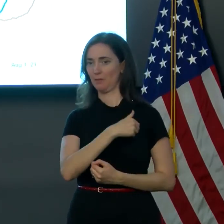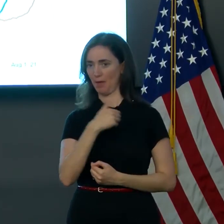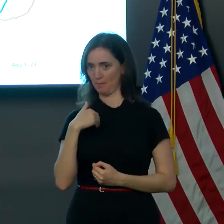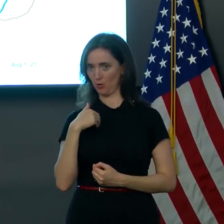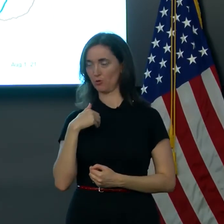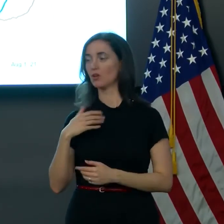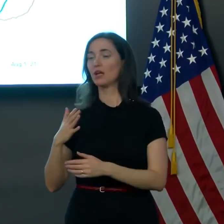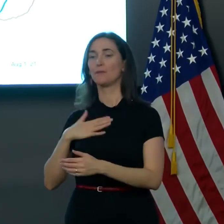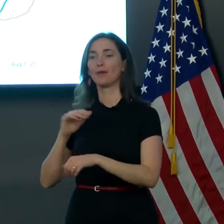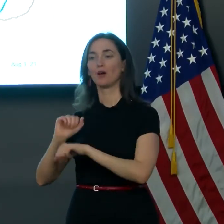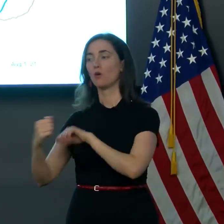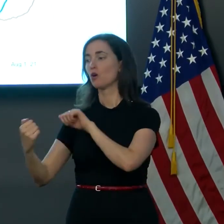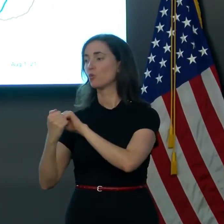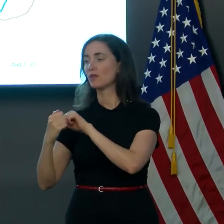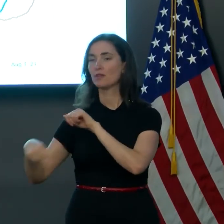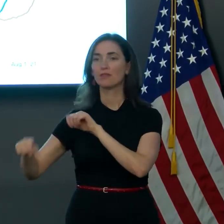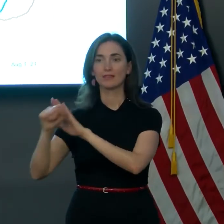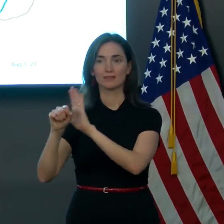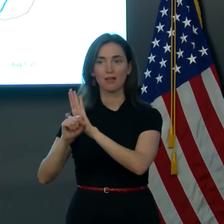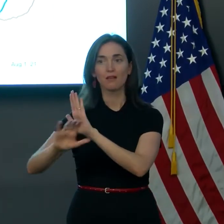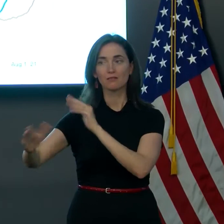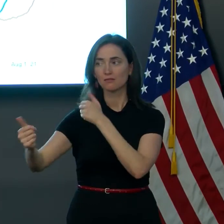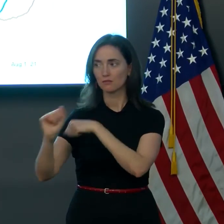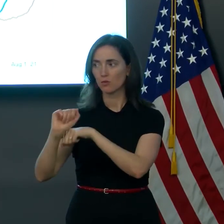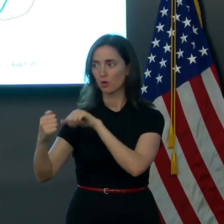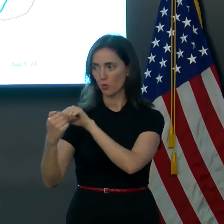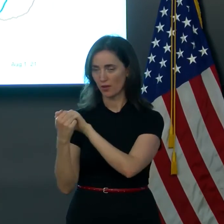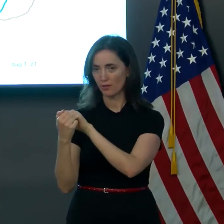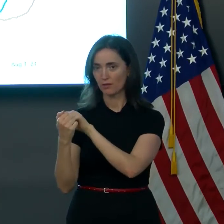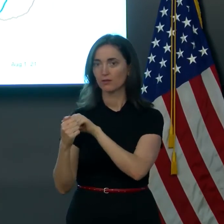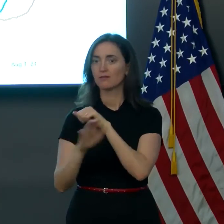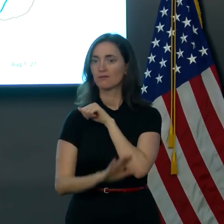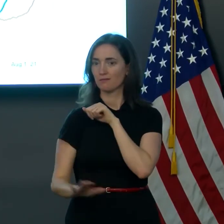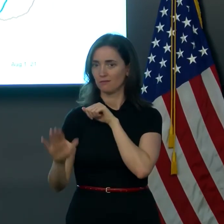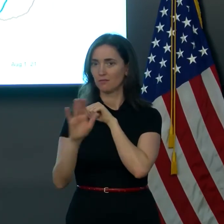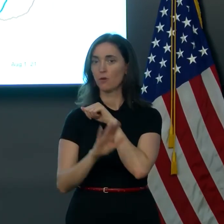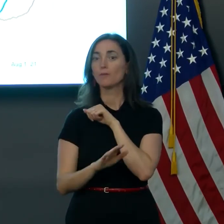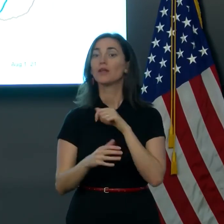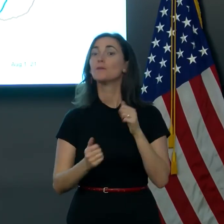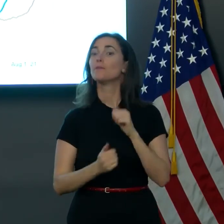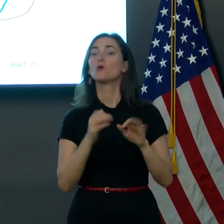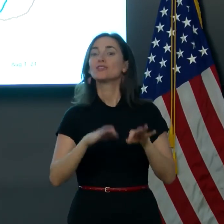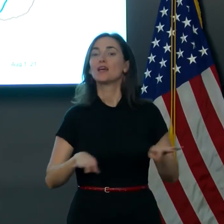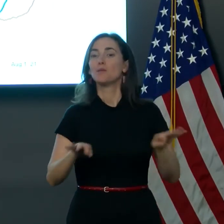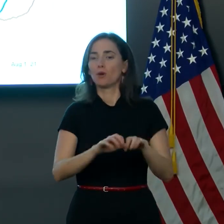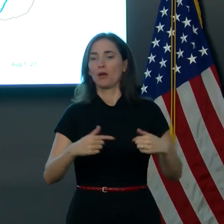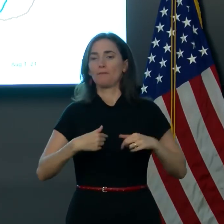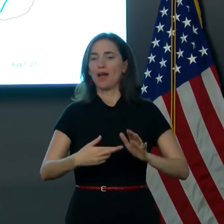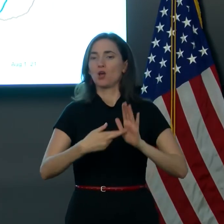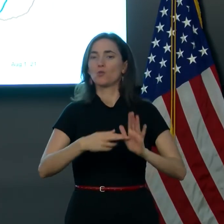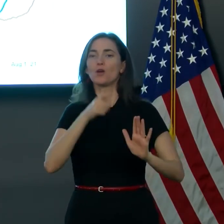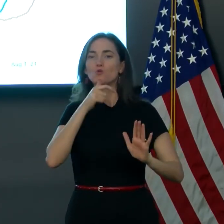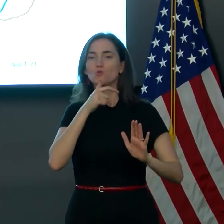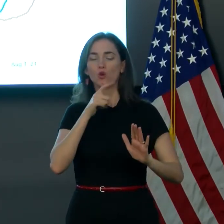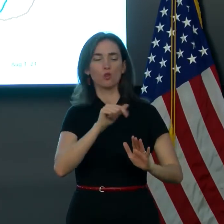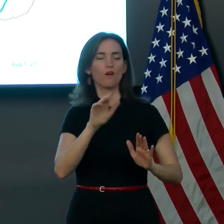pediatric colleagues from the state, but also, and most importantly, on behalf of children from